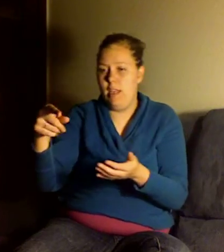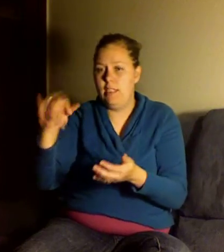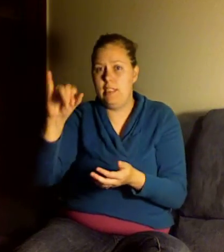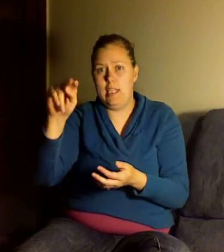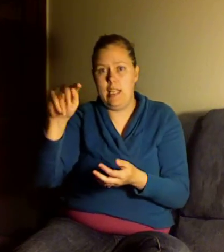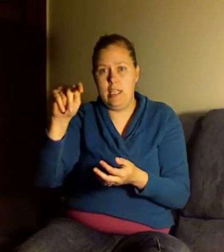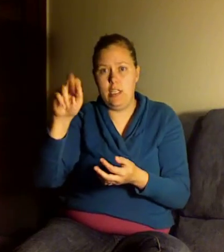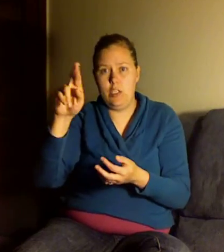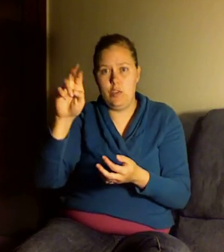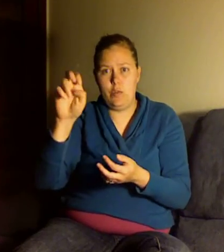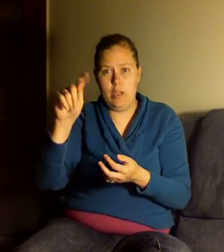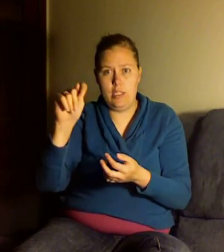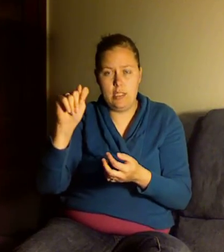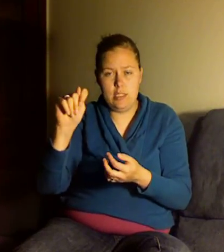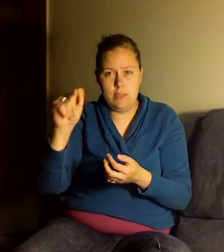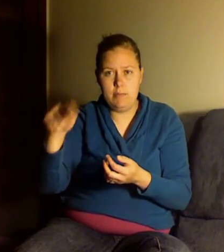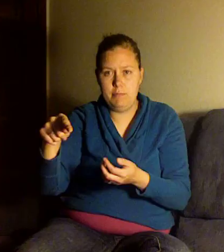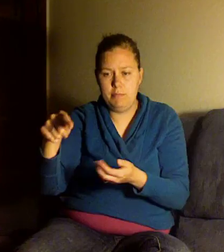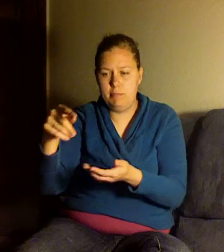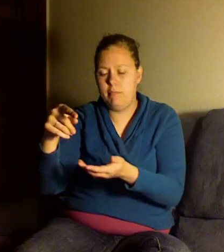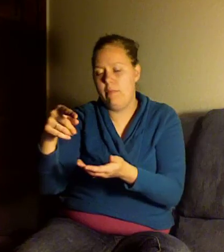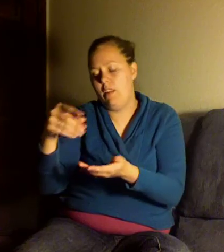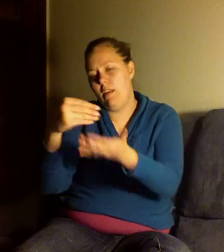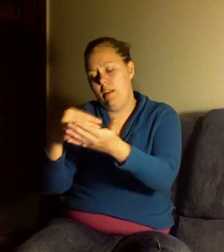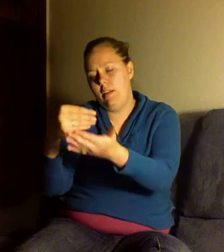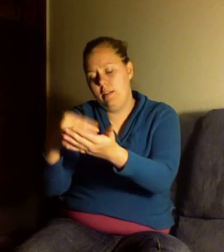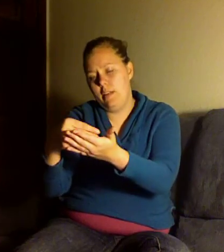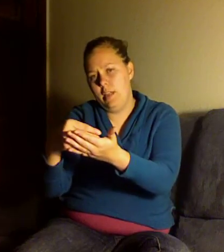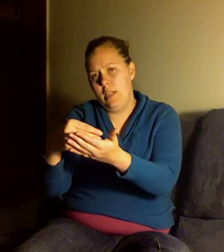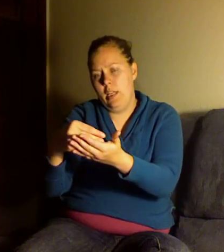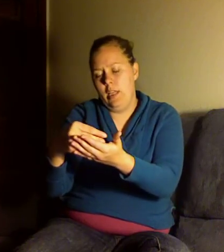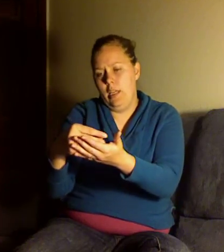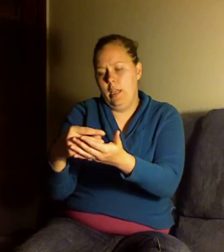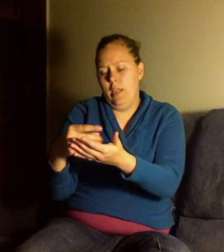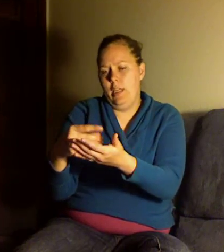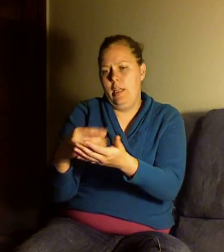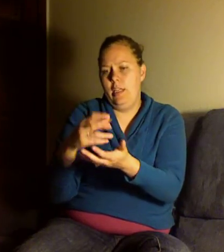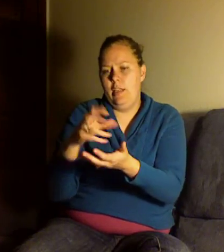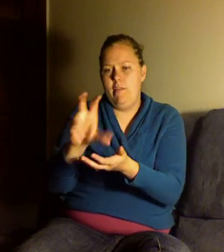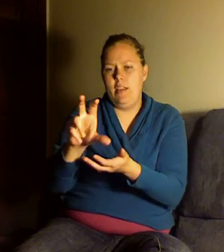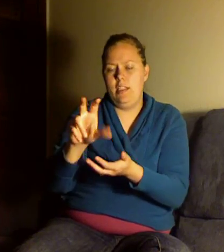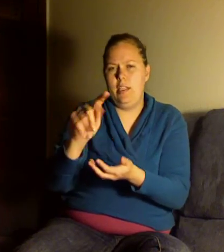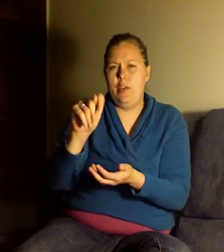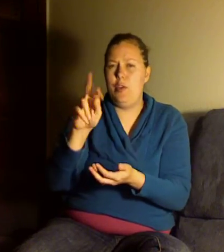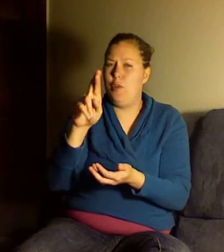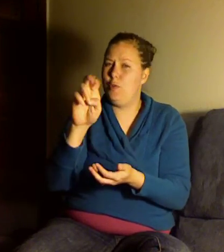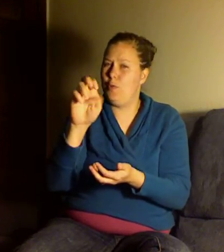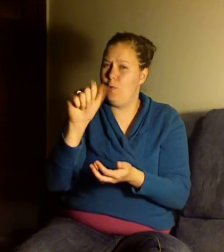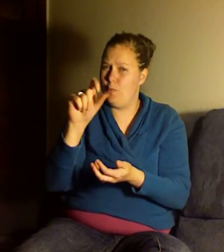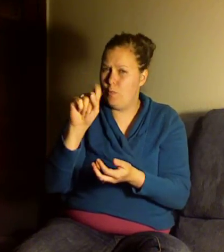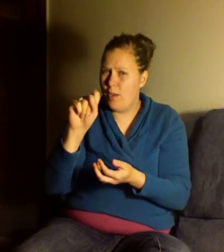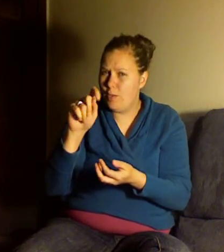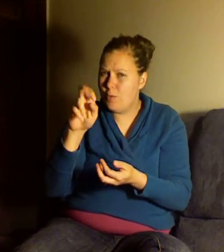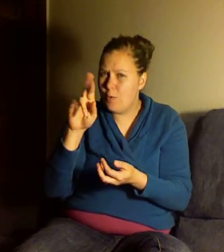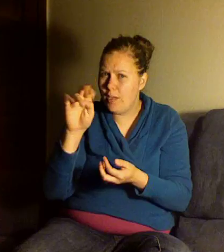invested money, and it's all being invested in Treasury securities. So it's invested in Treasury, so it's not getting crazy interest. It's not, it's getting only a few